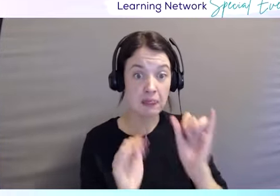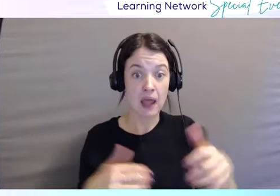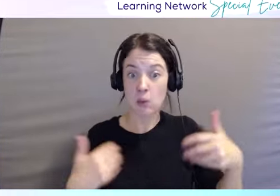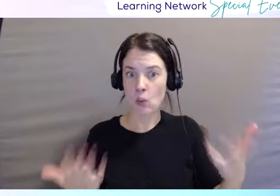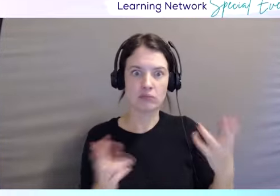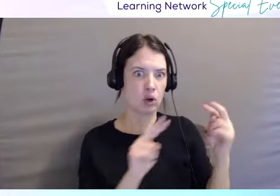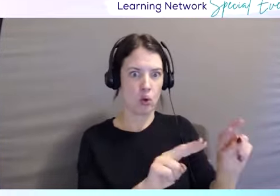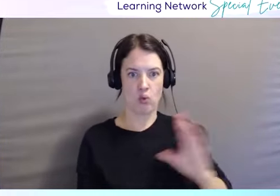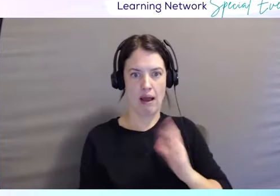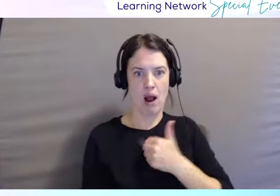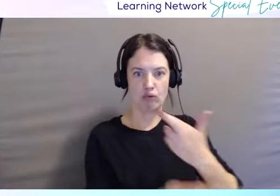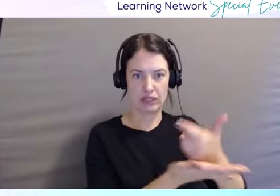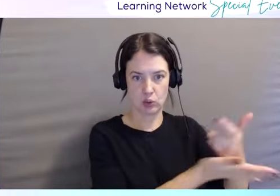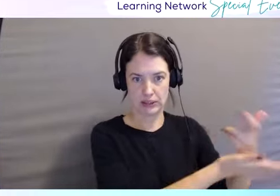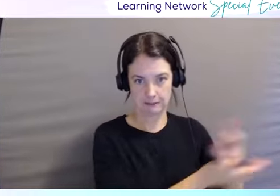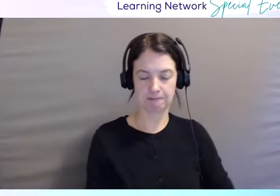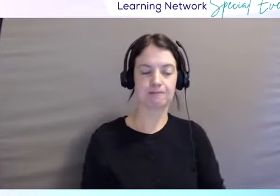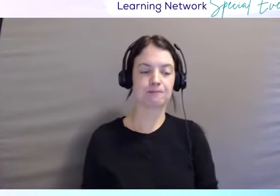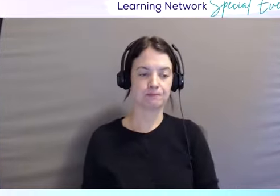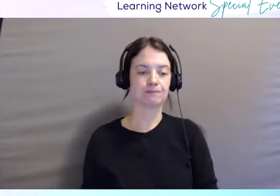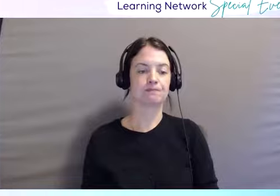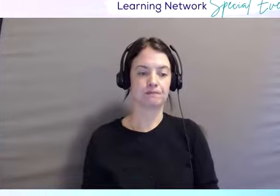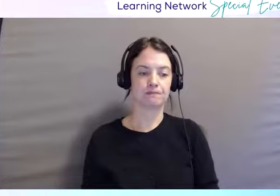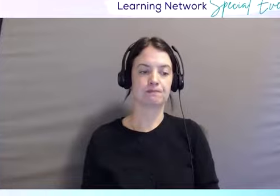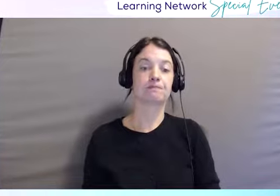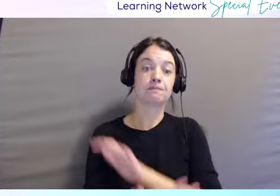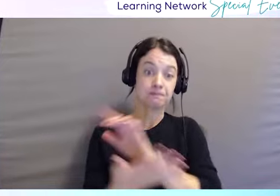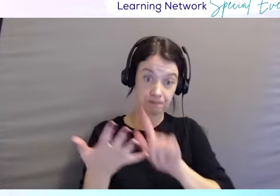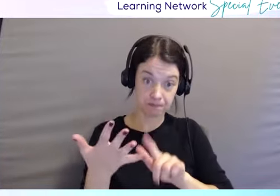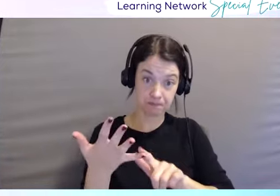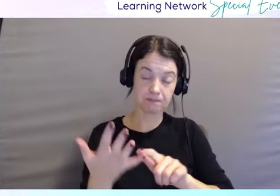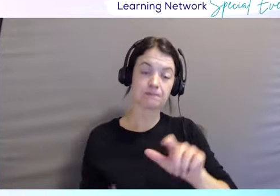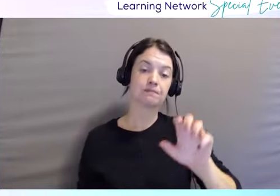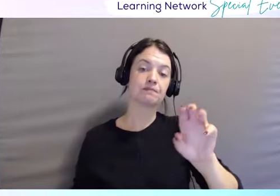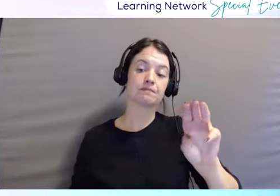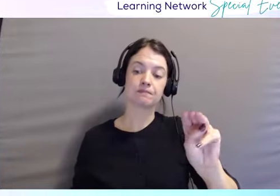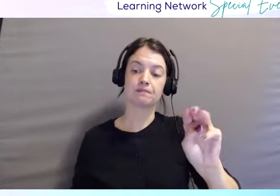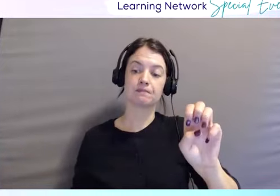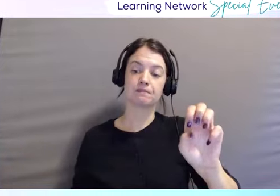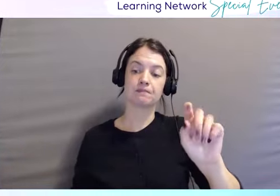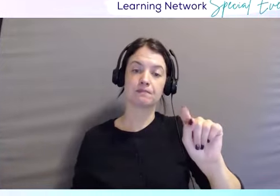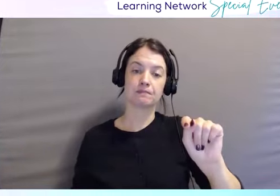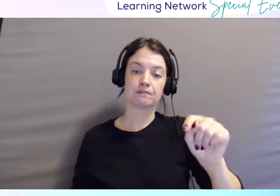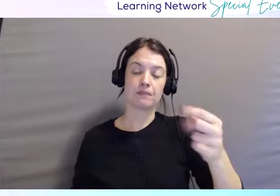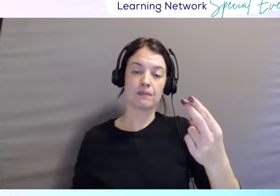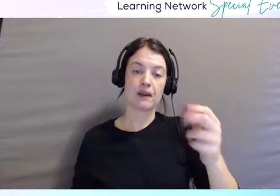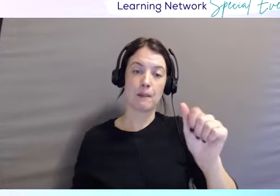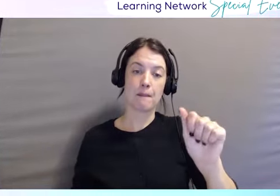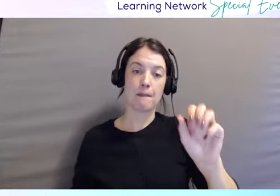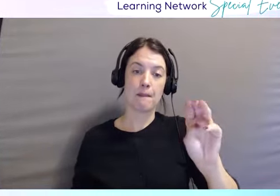those resources. Last but not least, methamphetamines, as I've mentioned, can be very destructive. It can lead